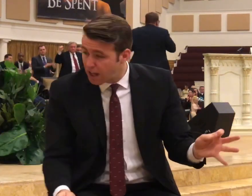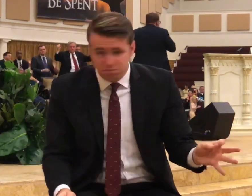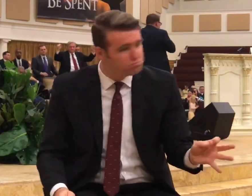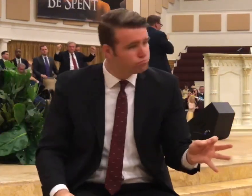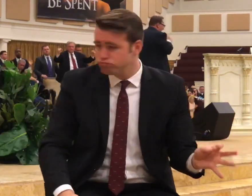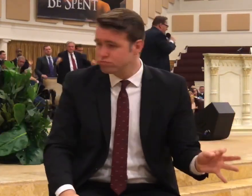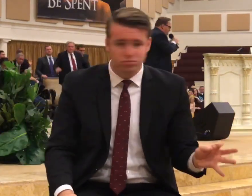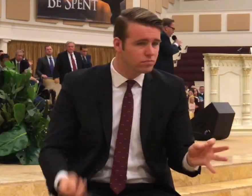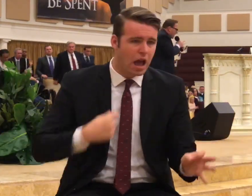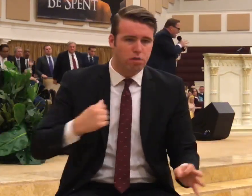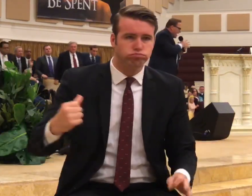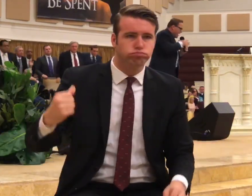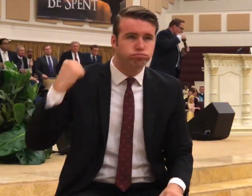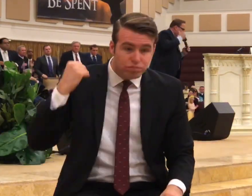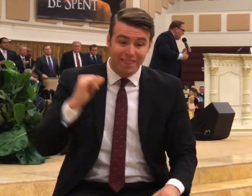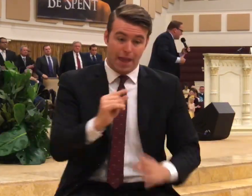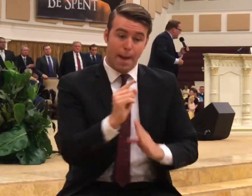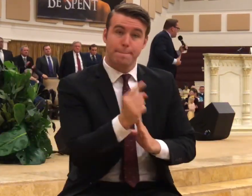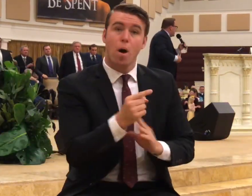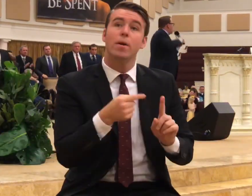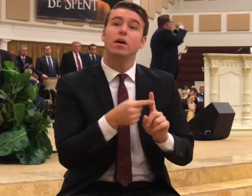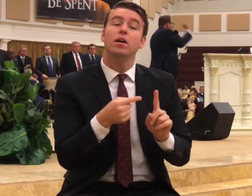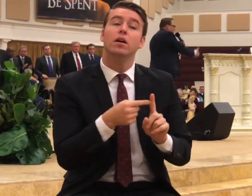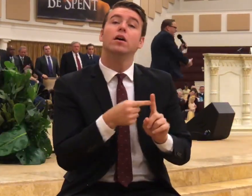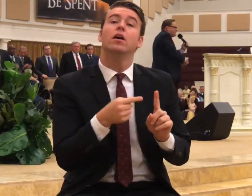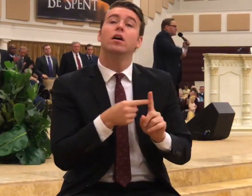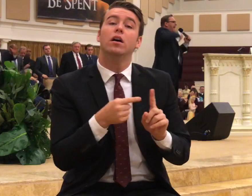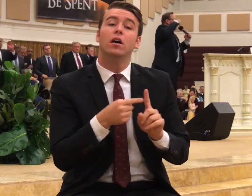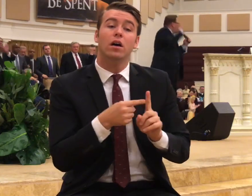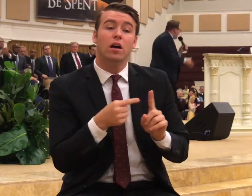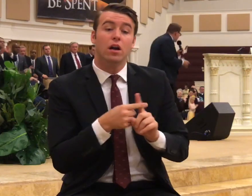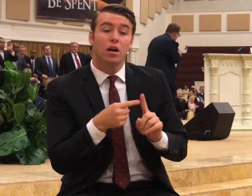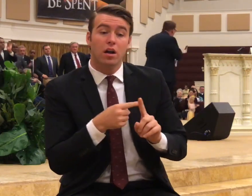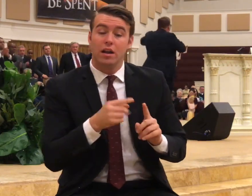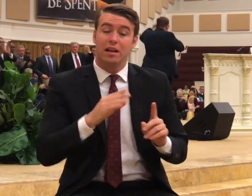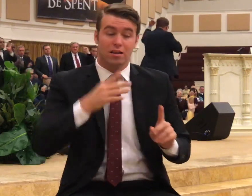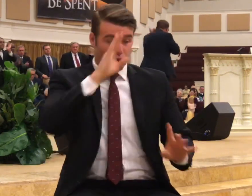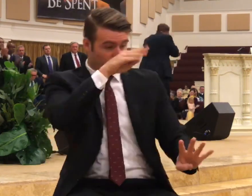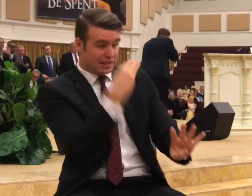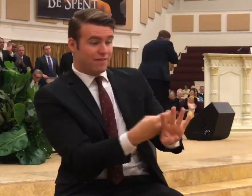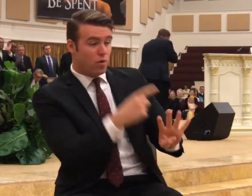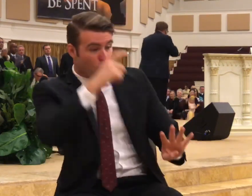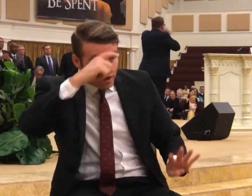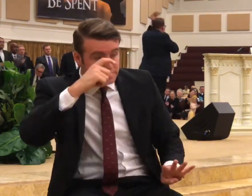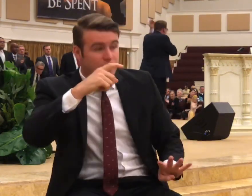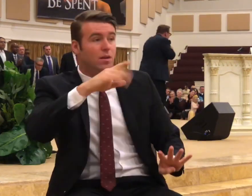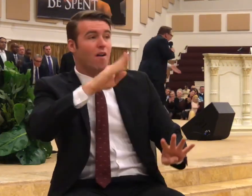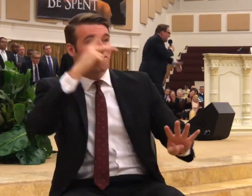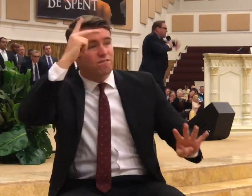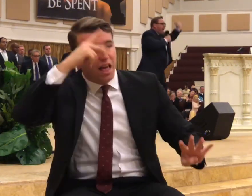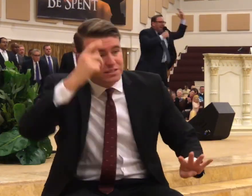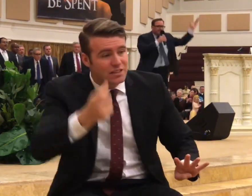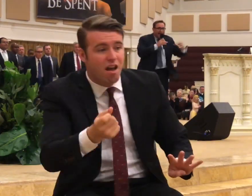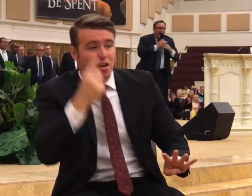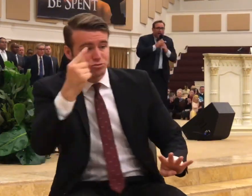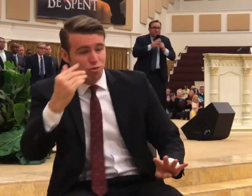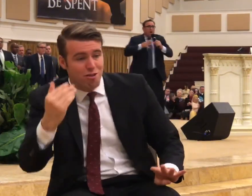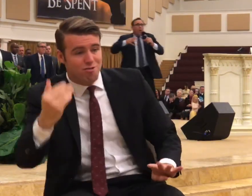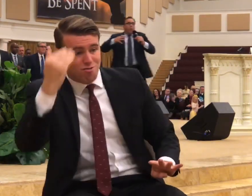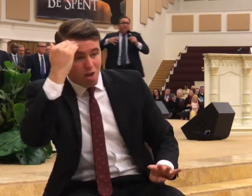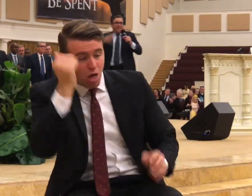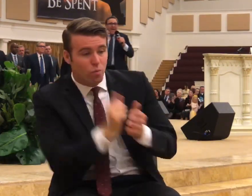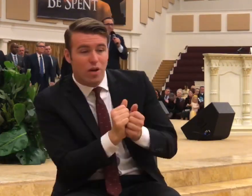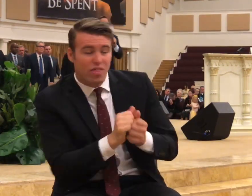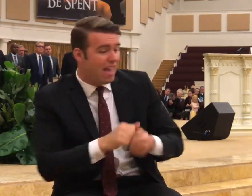capacity. And in that moment, he imparted to them dreams and wisdom and philosophy and knowledge and